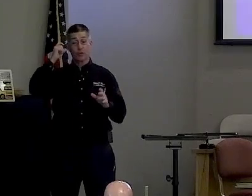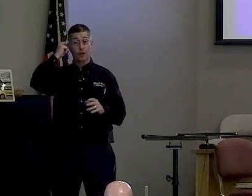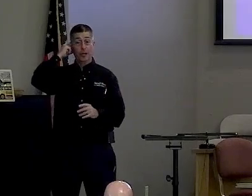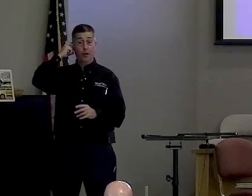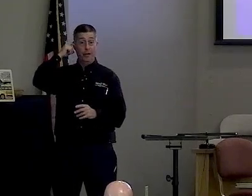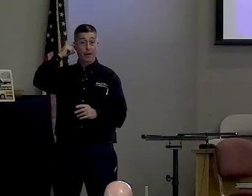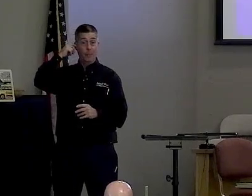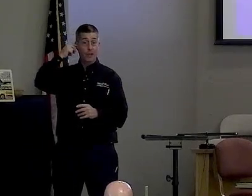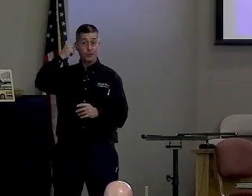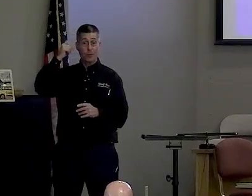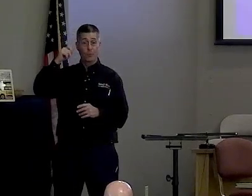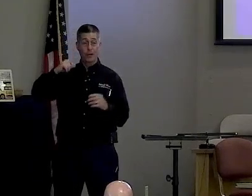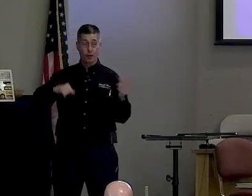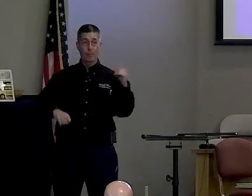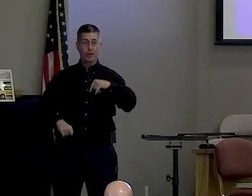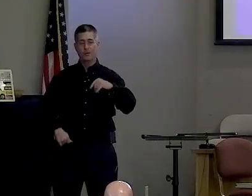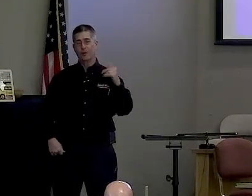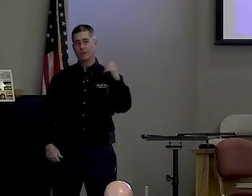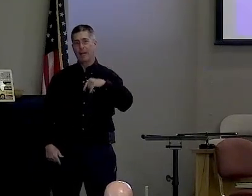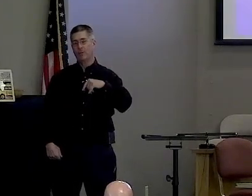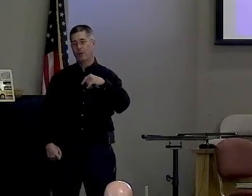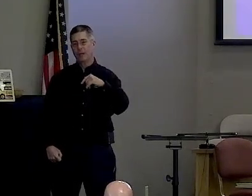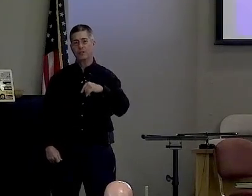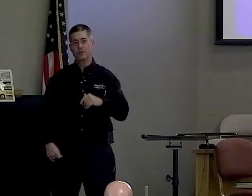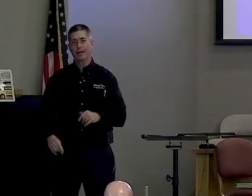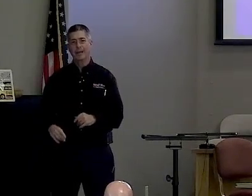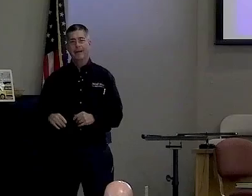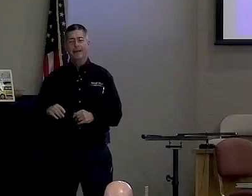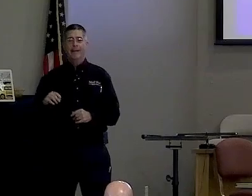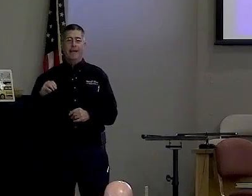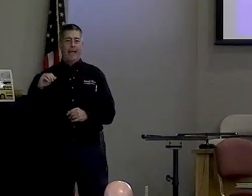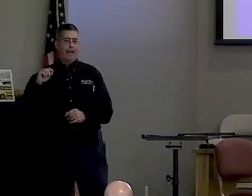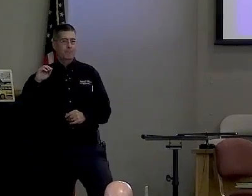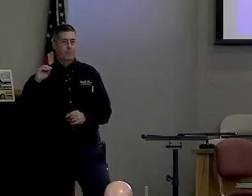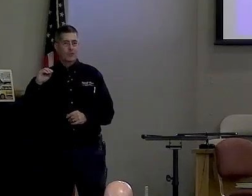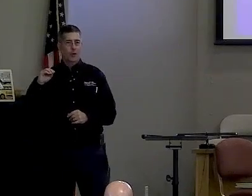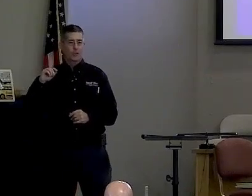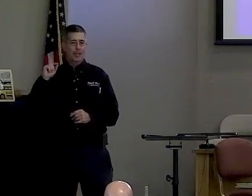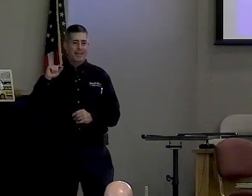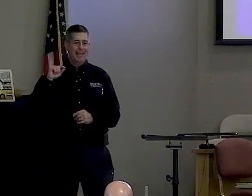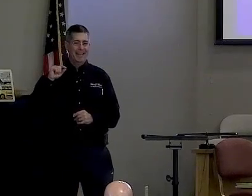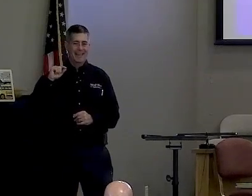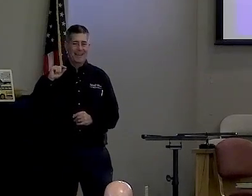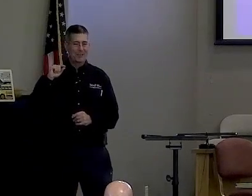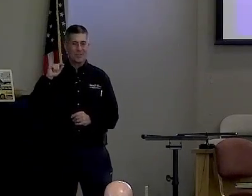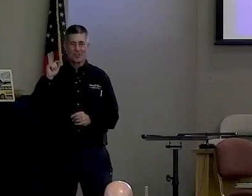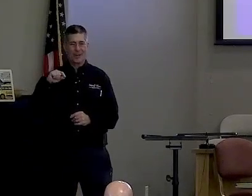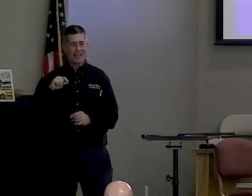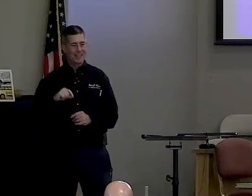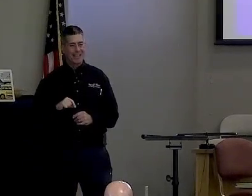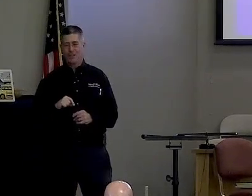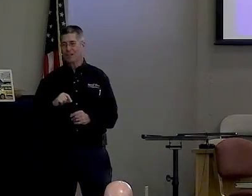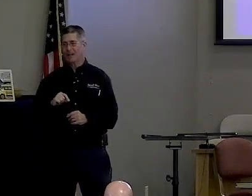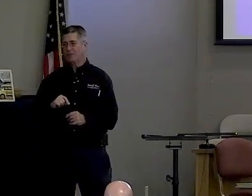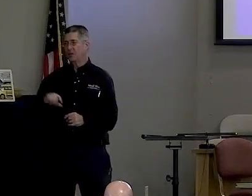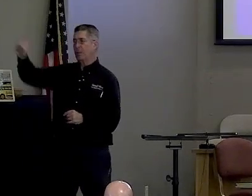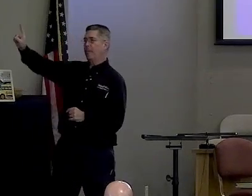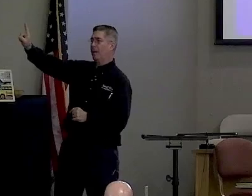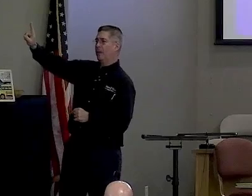early on in our ministry, in her time with our ministry. And so she, it was so strange, she looked at me and said, wait, wait, wait, wait, wait,